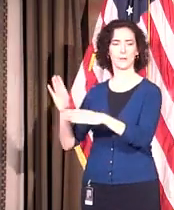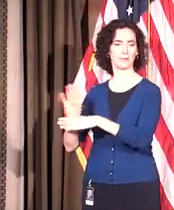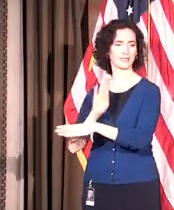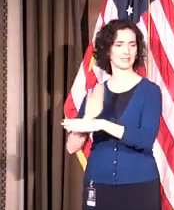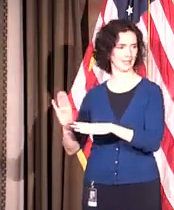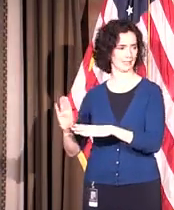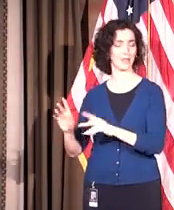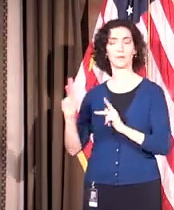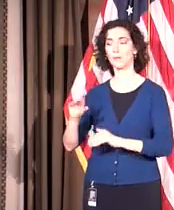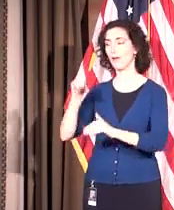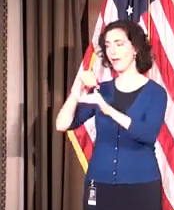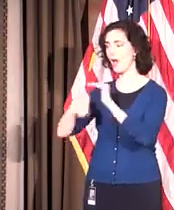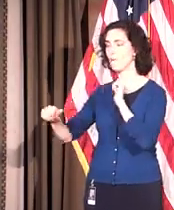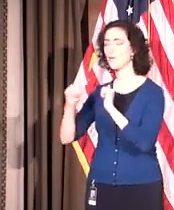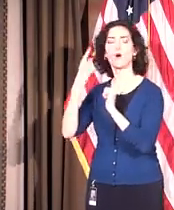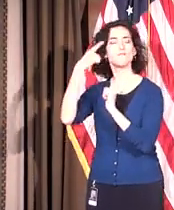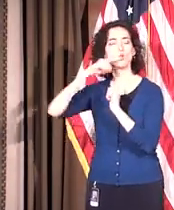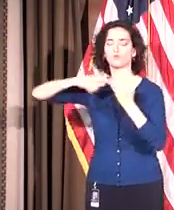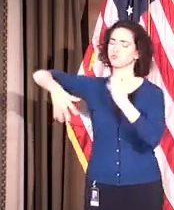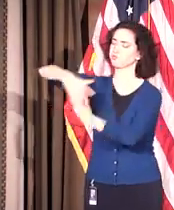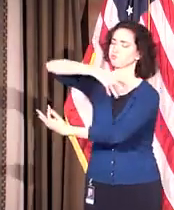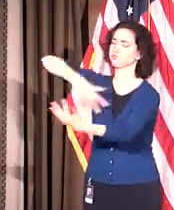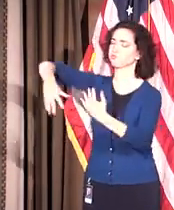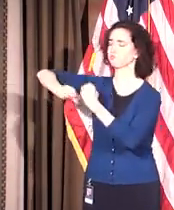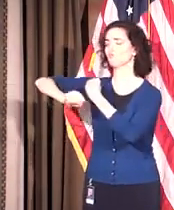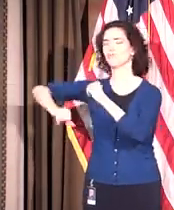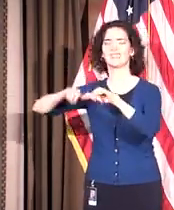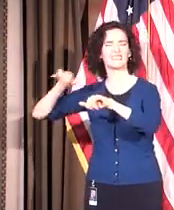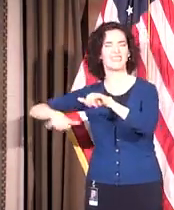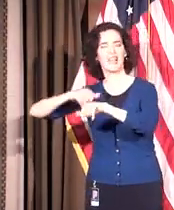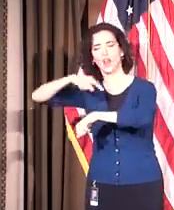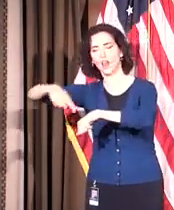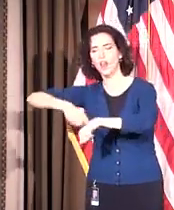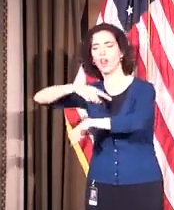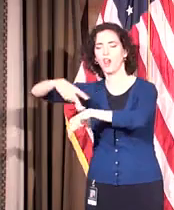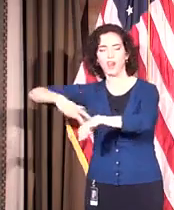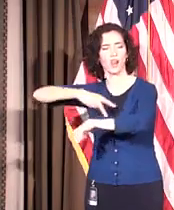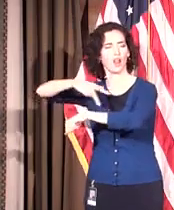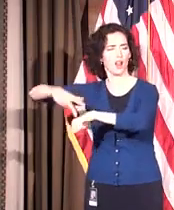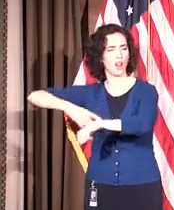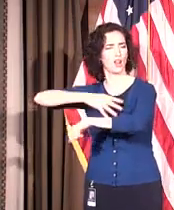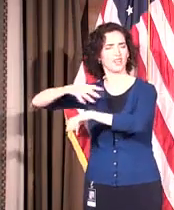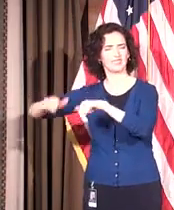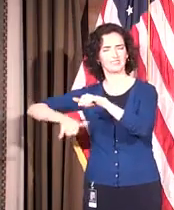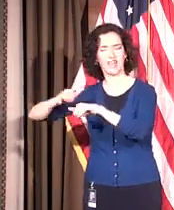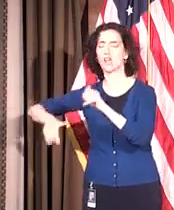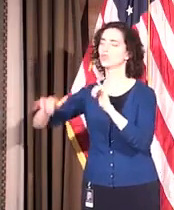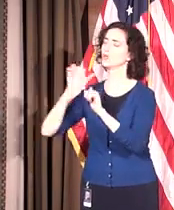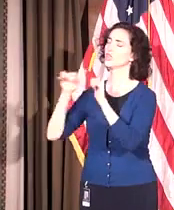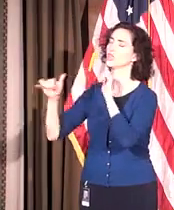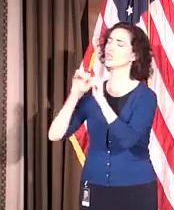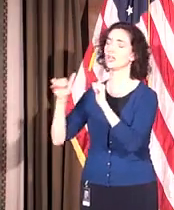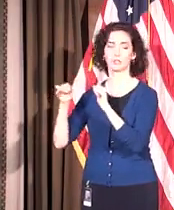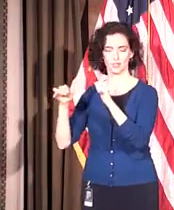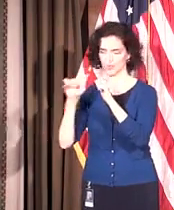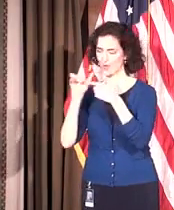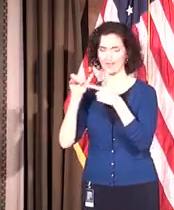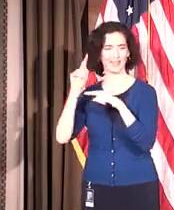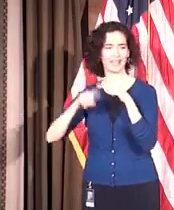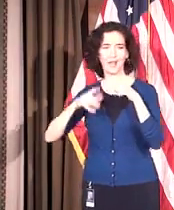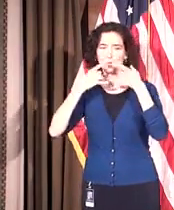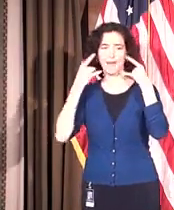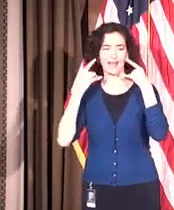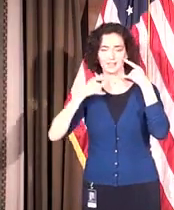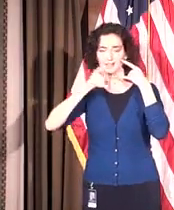go to bars to do, to socialize and to stay there for long periods of time, to drink, which means they're not going to have their masks